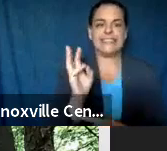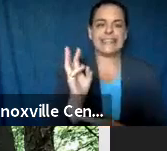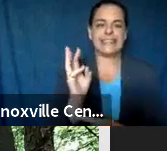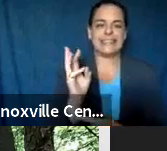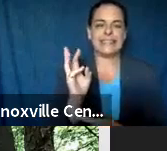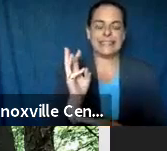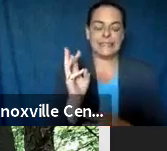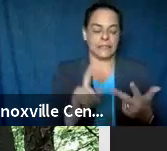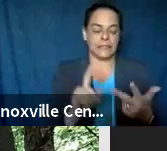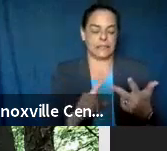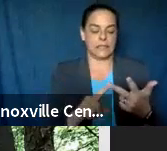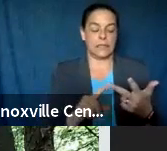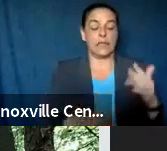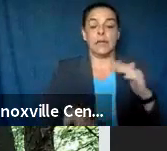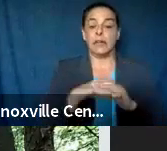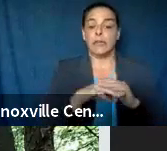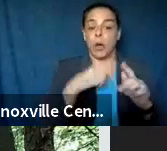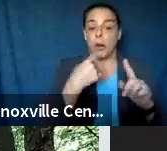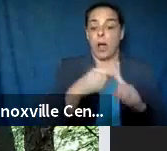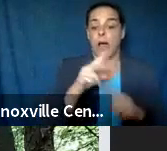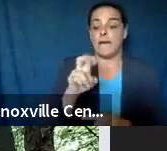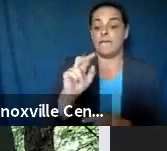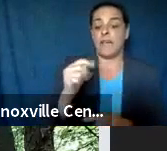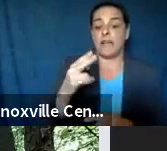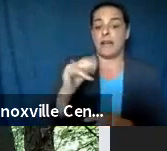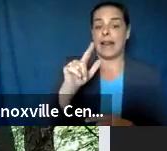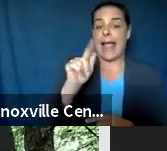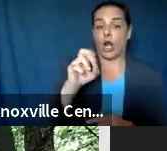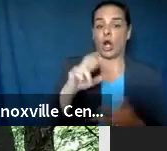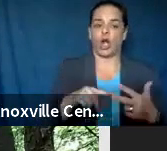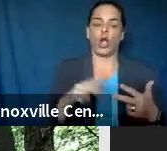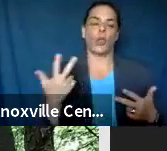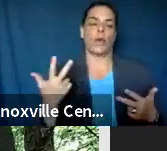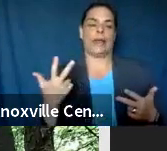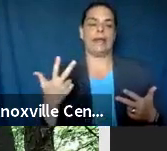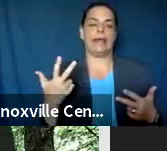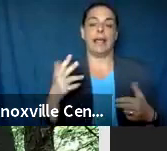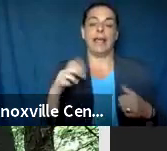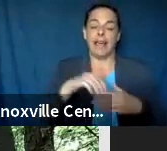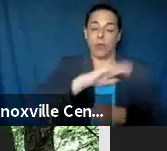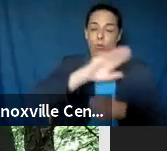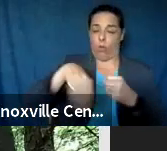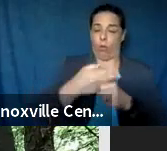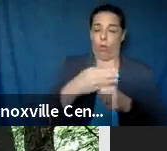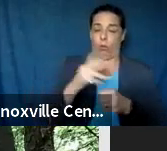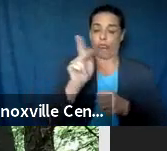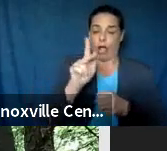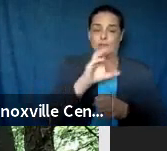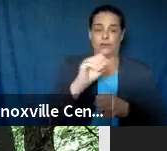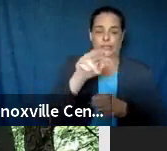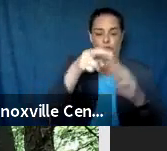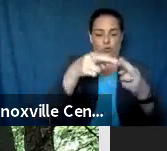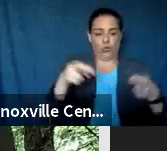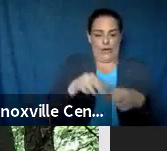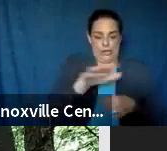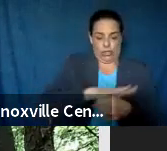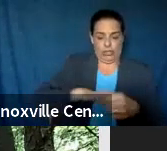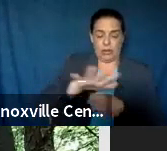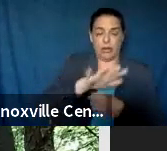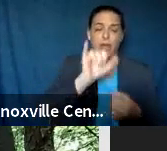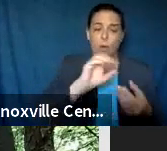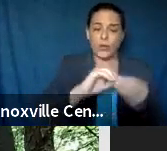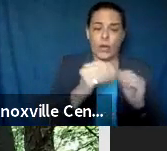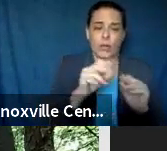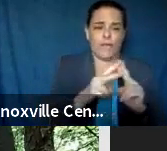and the max number of COVID positive ventilator patients was 3. These are low numbers, and for that, we are very thankful.